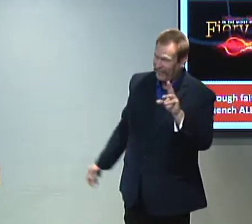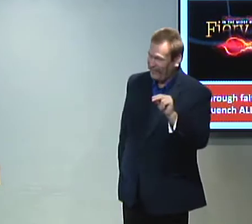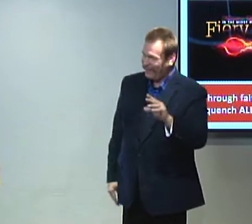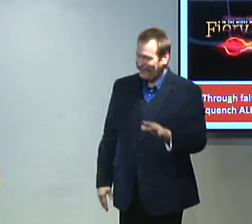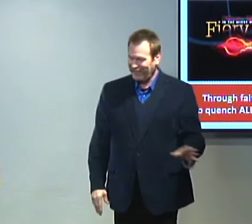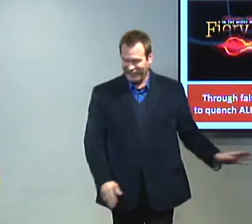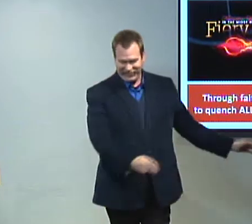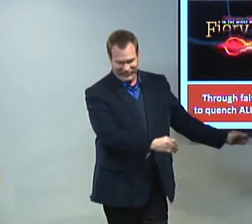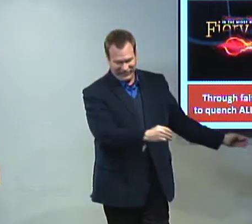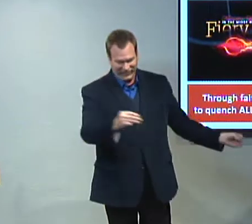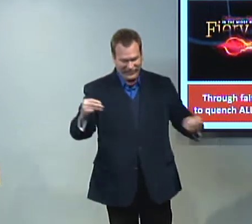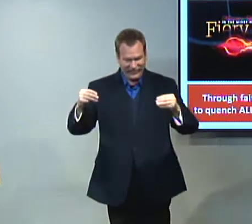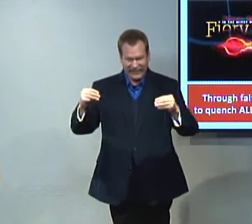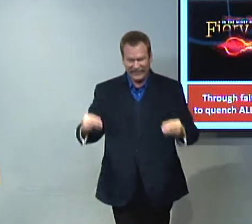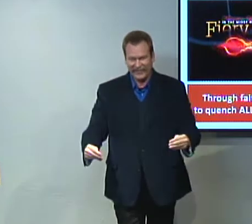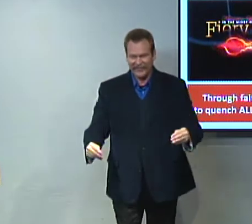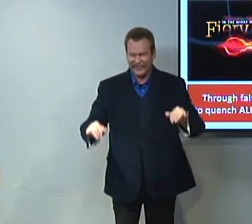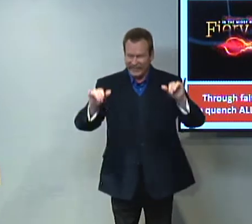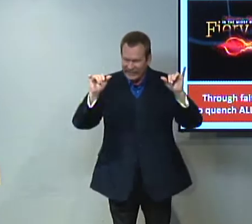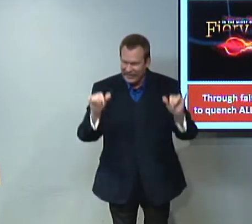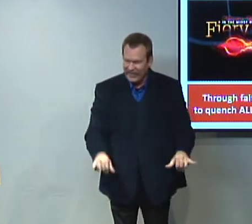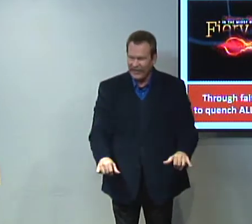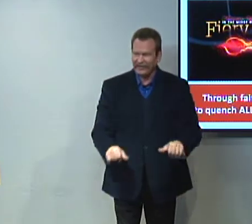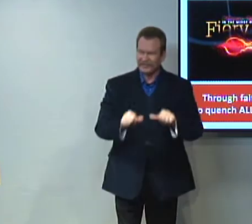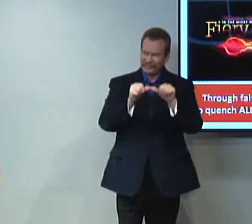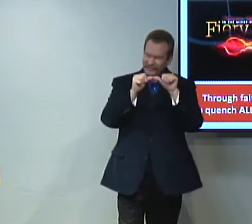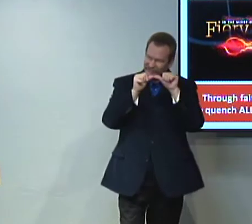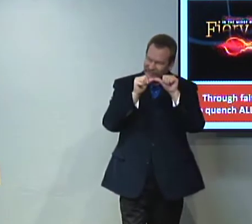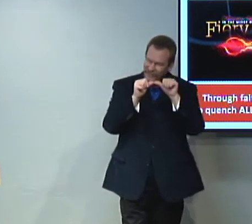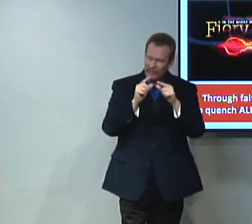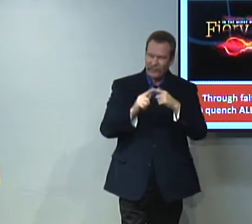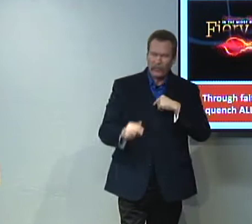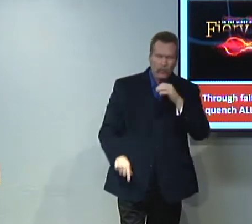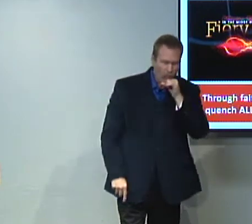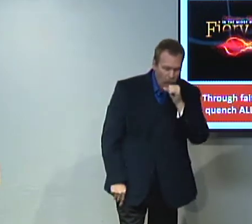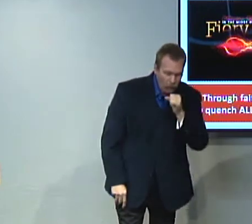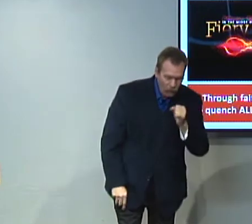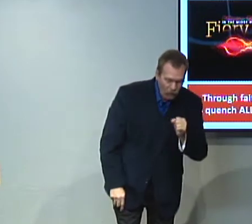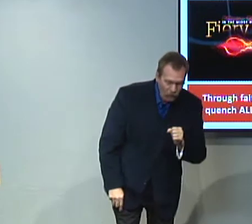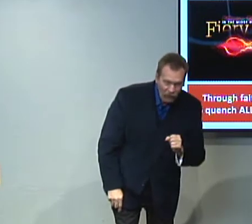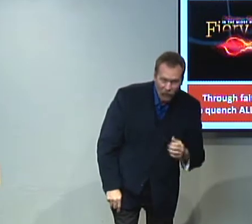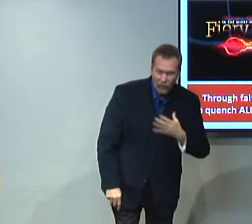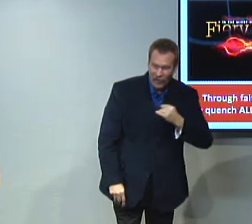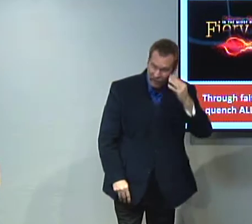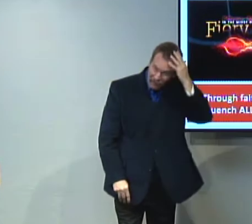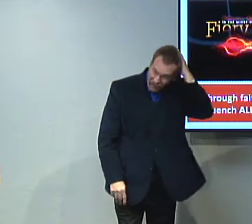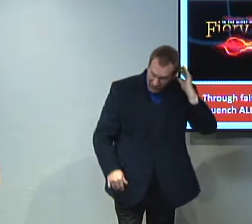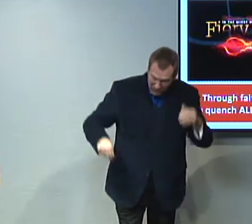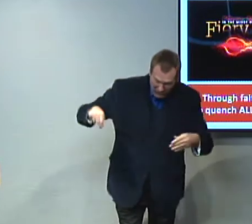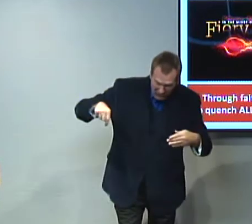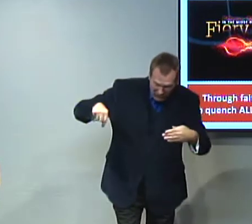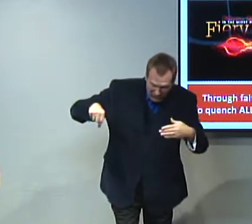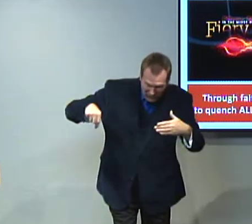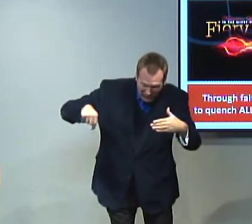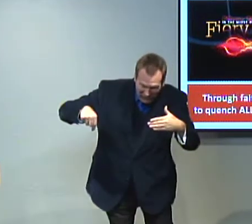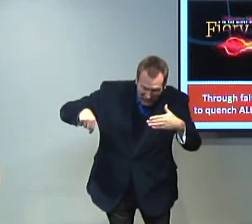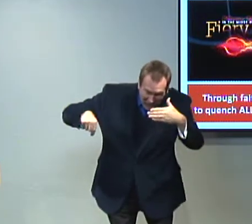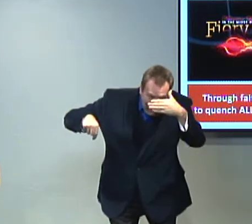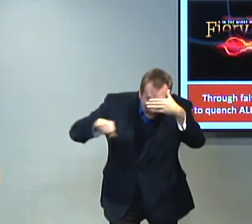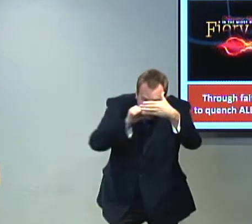You know, there are so many Christians in this world that seem to put their shields aside. But we can't do it. I mean, we have to keep doing it even